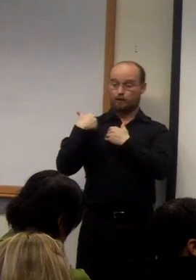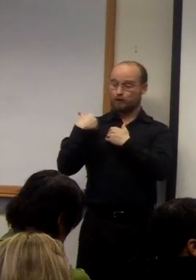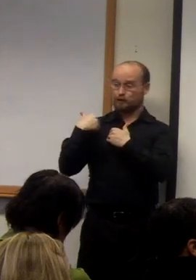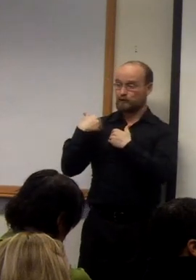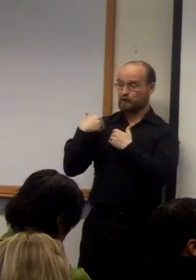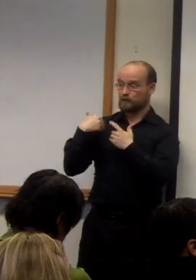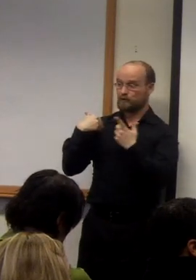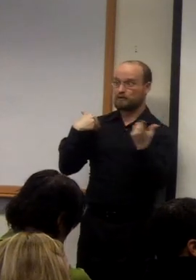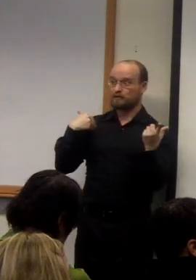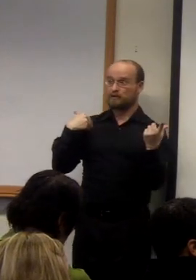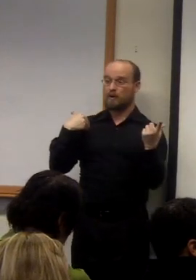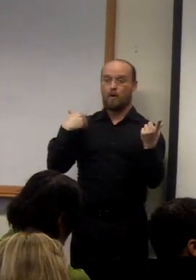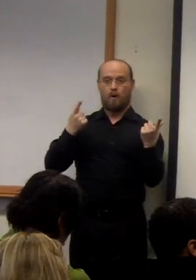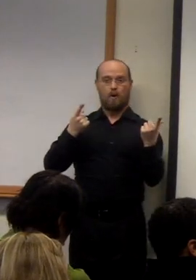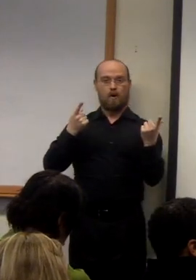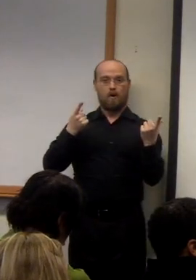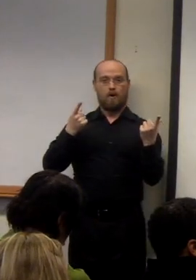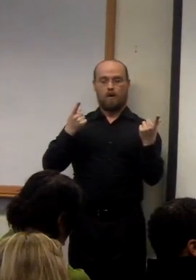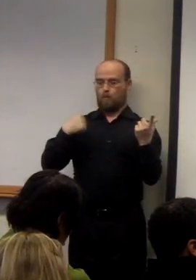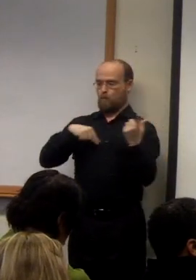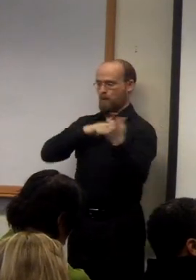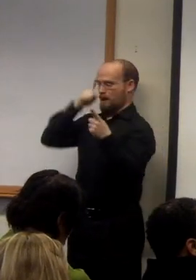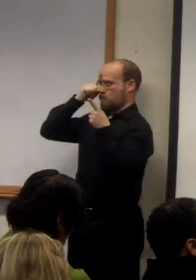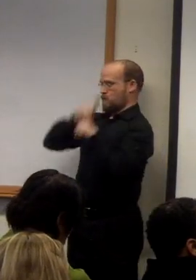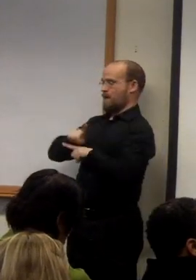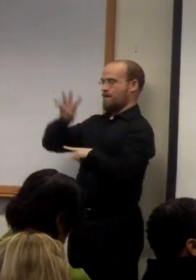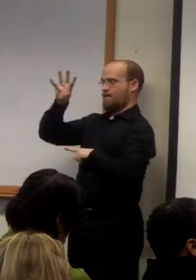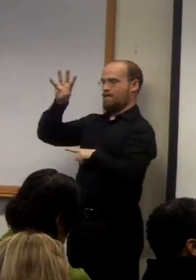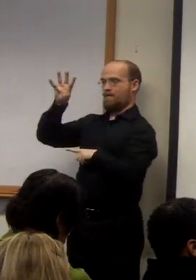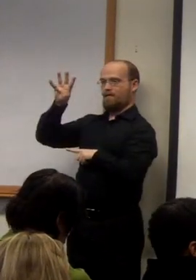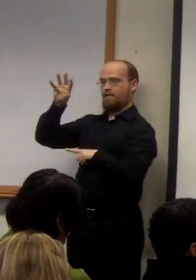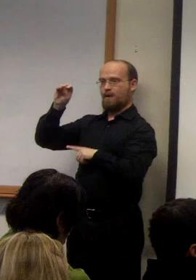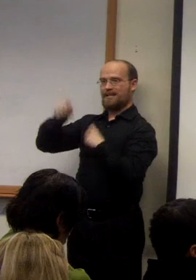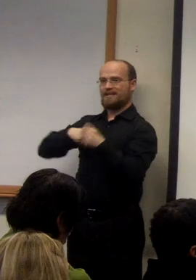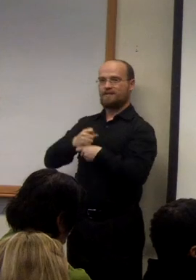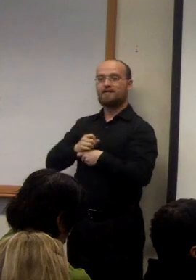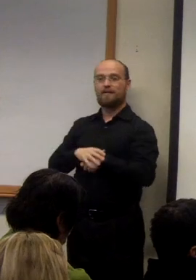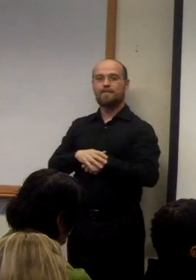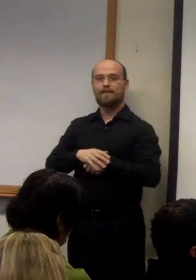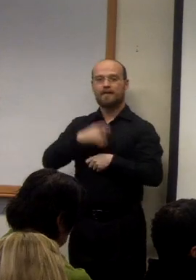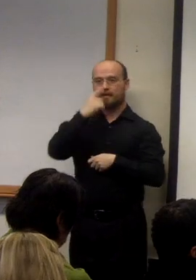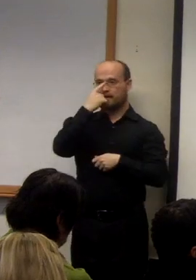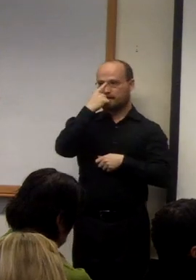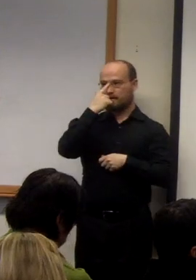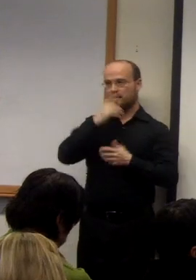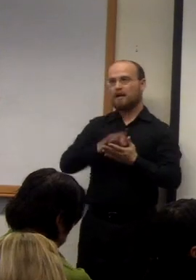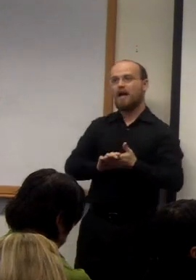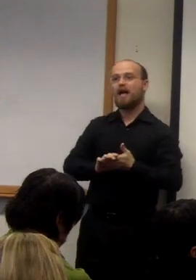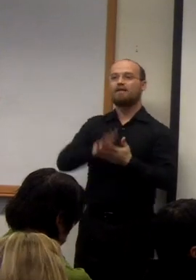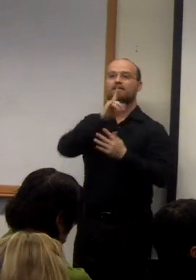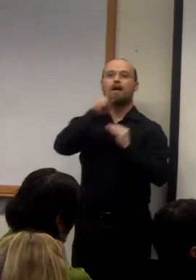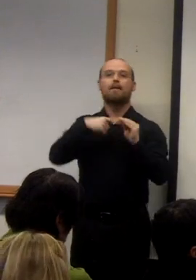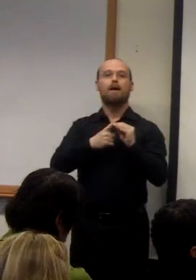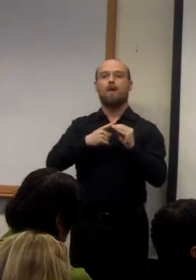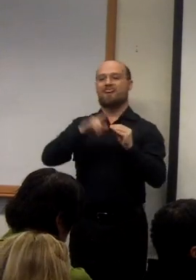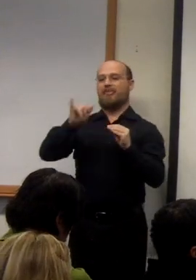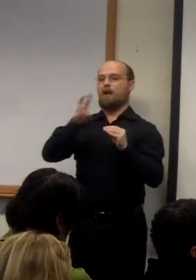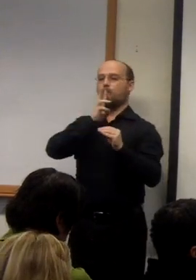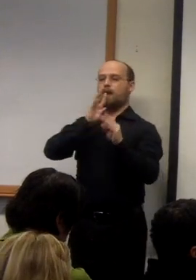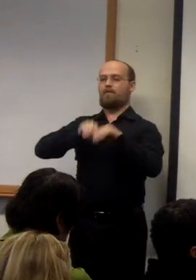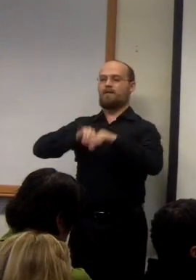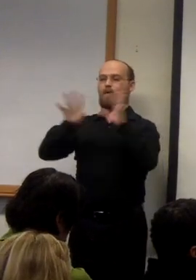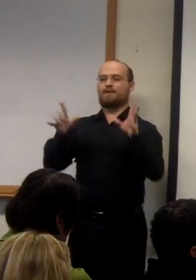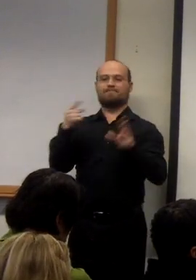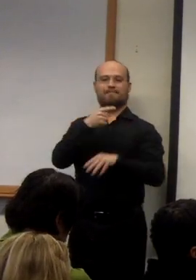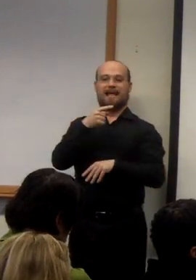that we agreed to 40 years ago. And what I'm talking about is the George Sudakawa Fountain down in the atrium that has fallen into disrepair. And